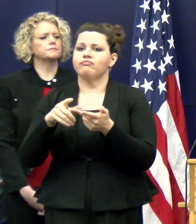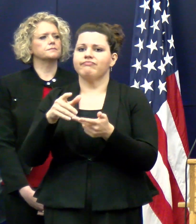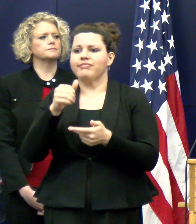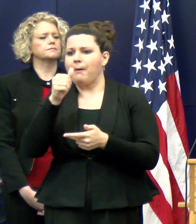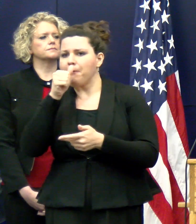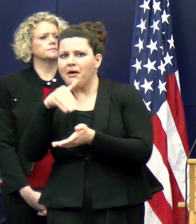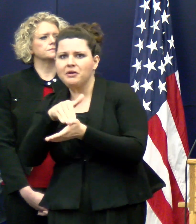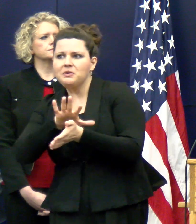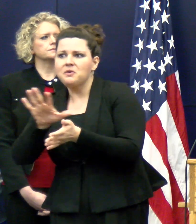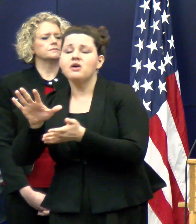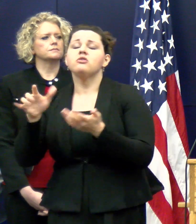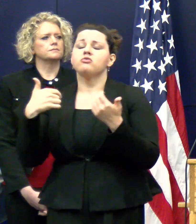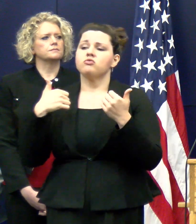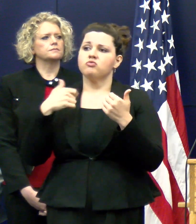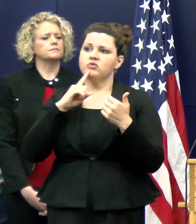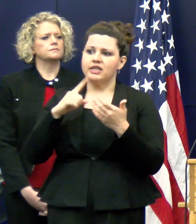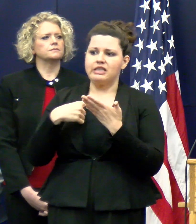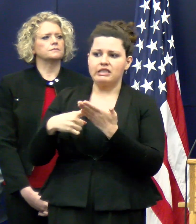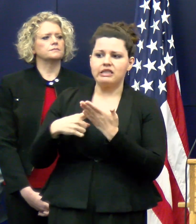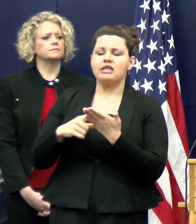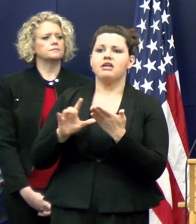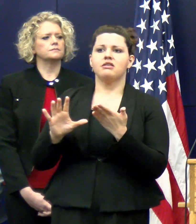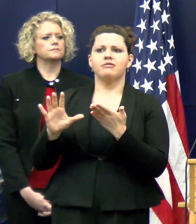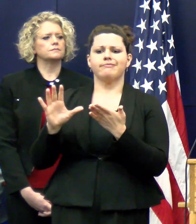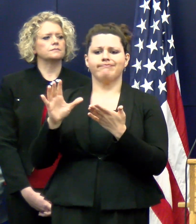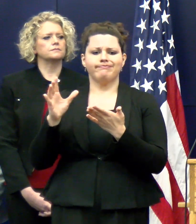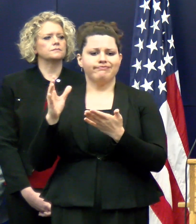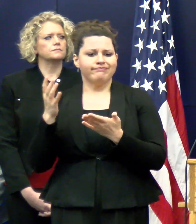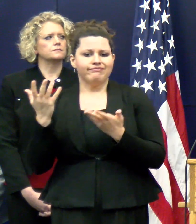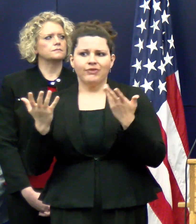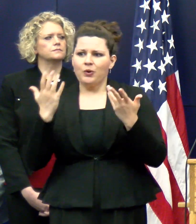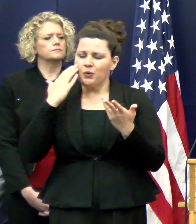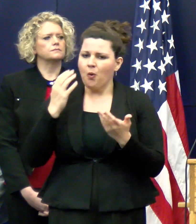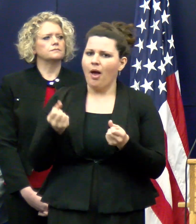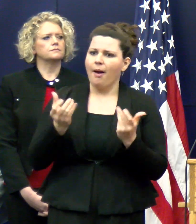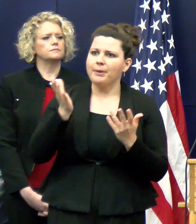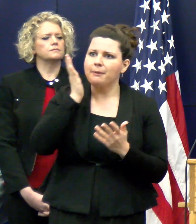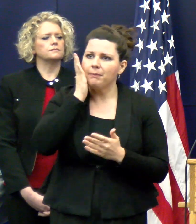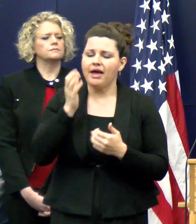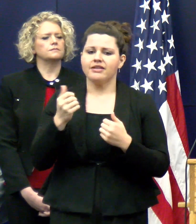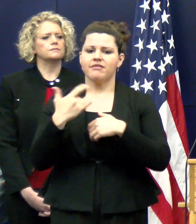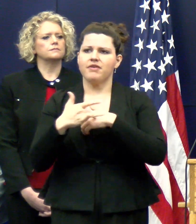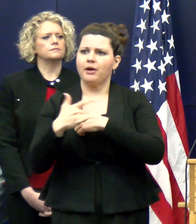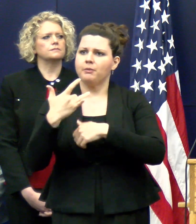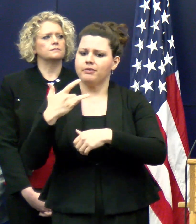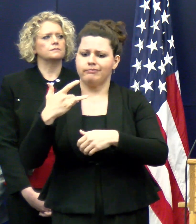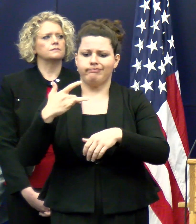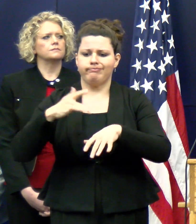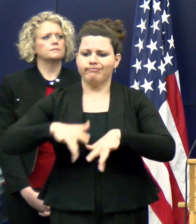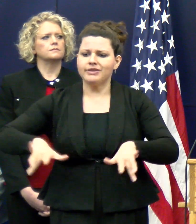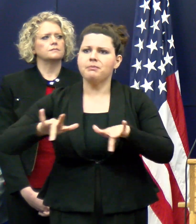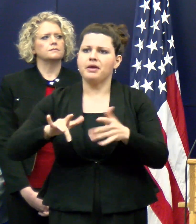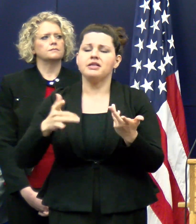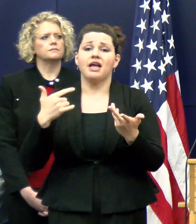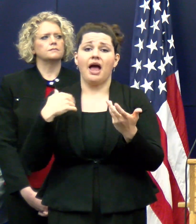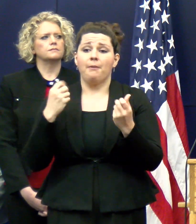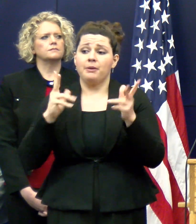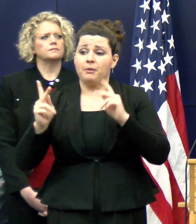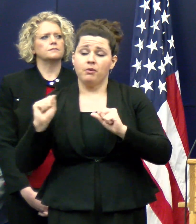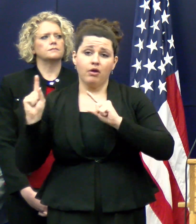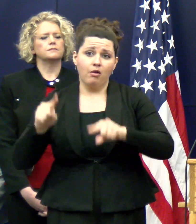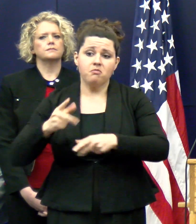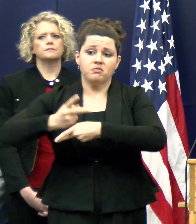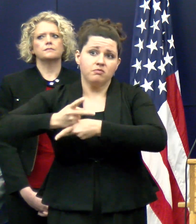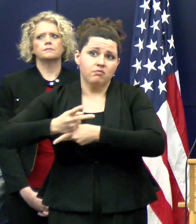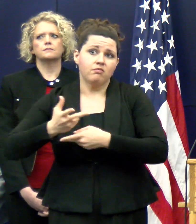really talk about some of the logistics and the equipment and the number of beds and how we could start to manage as we move into the next